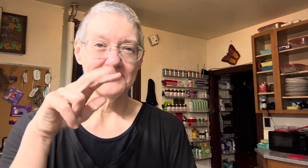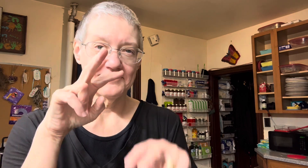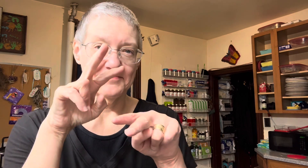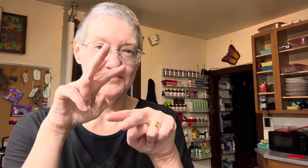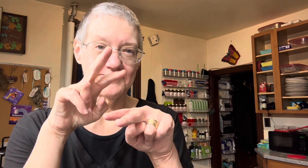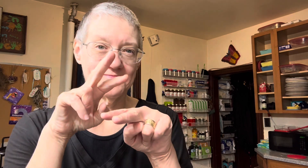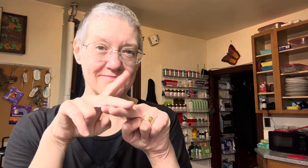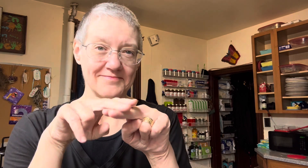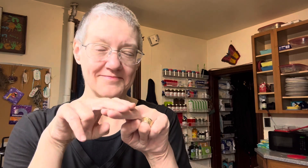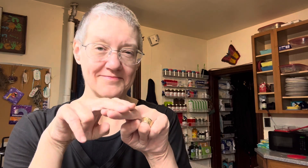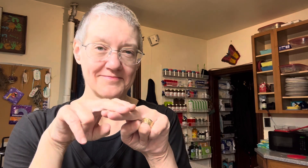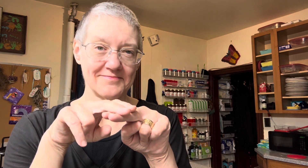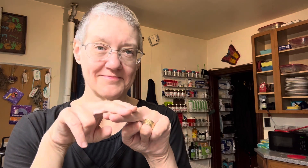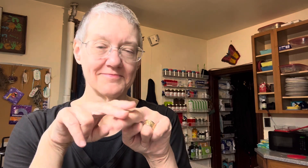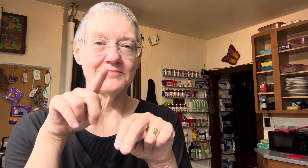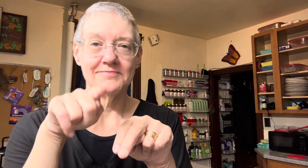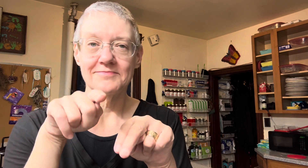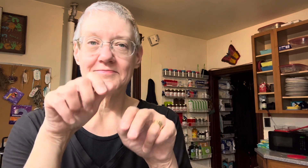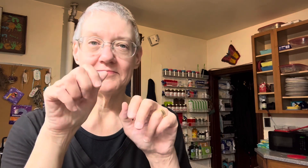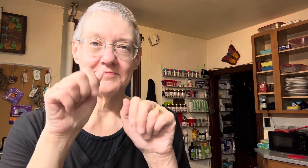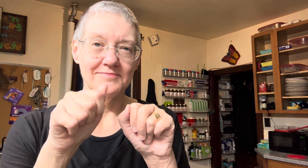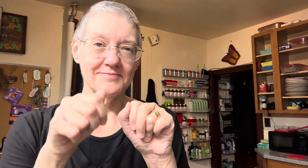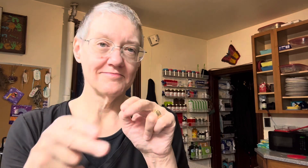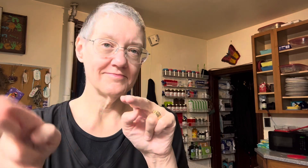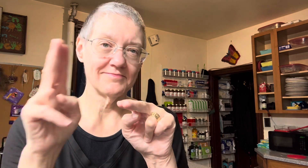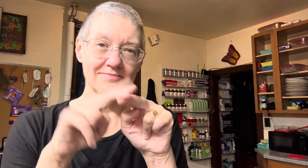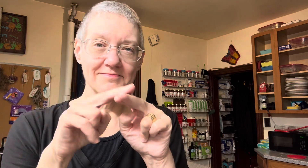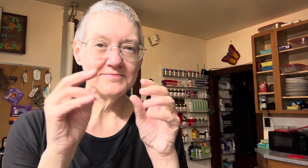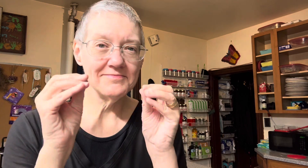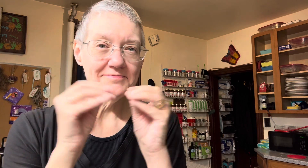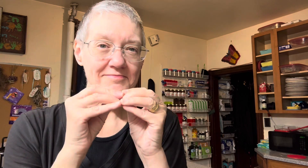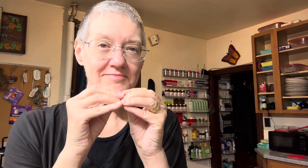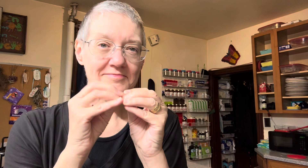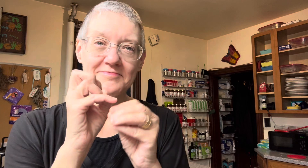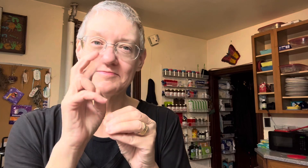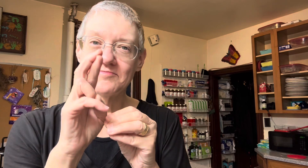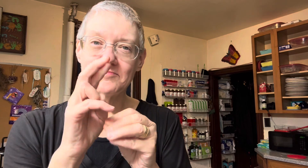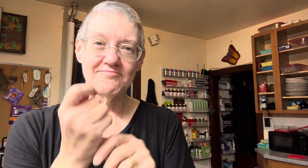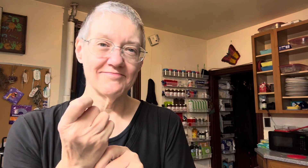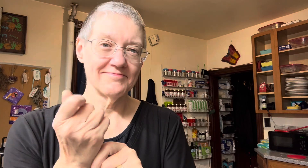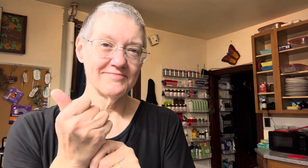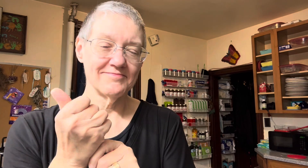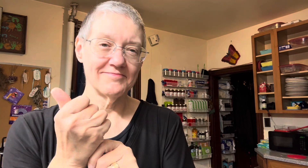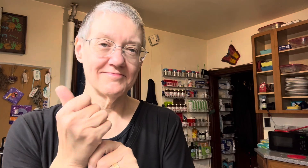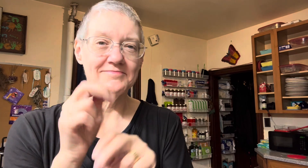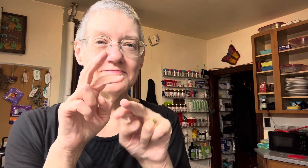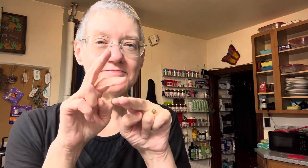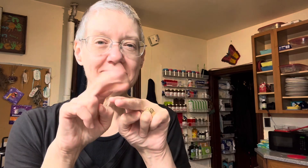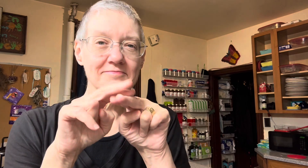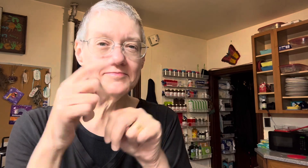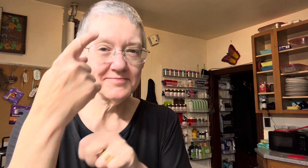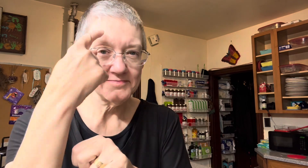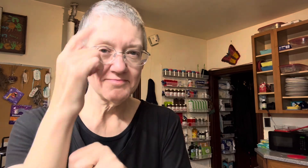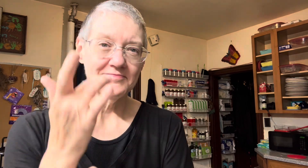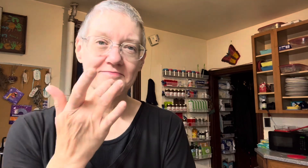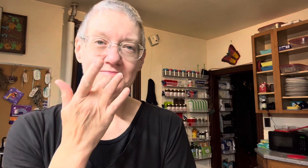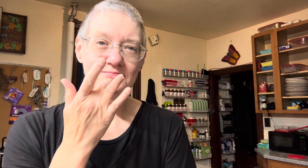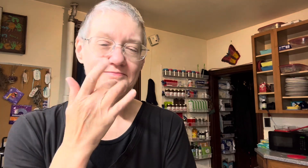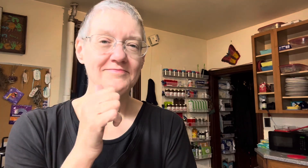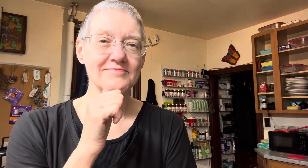One-half a teaspoon of salt. Now you can increase the amount of salt or omit it altogether. The salt's for